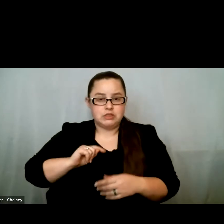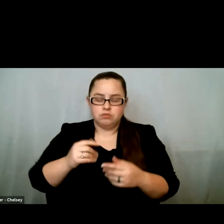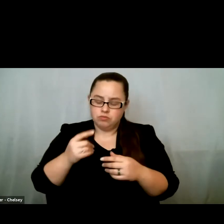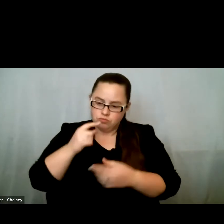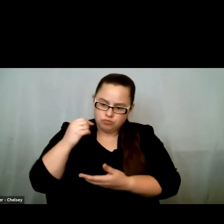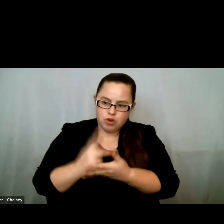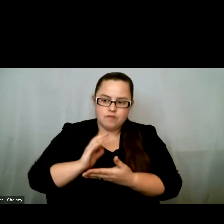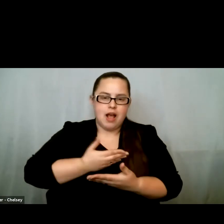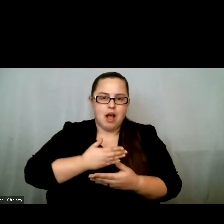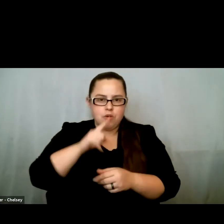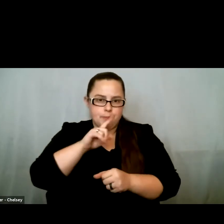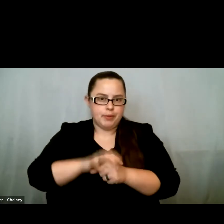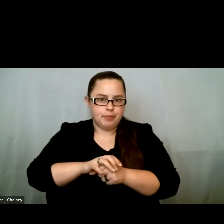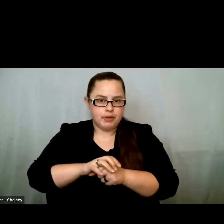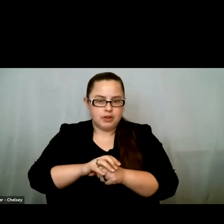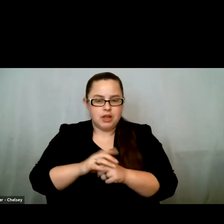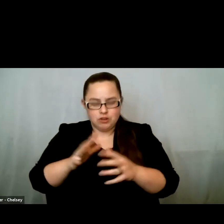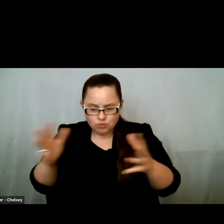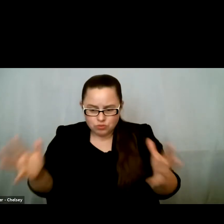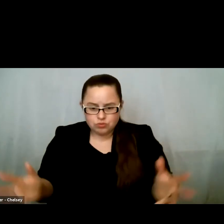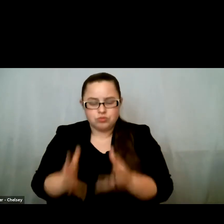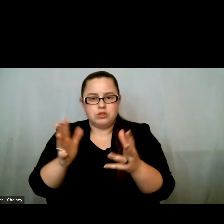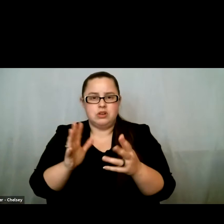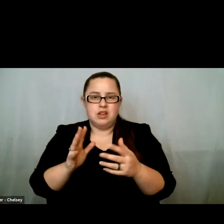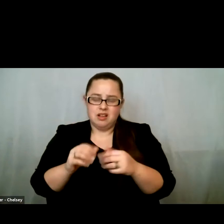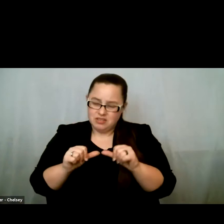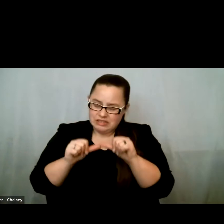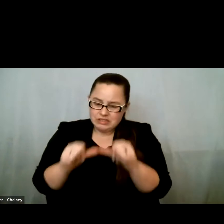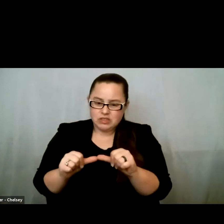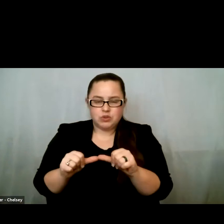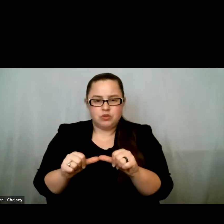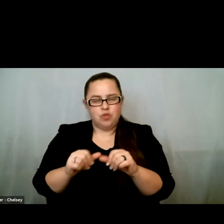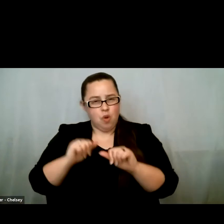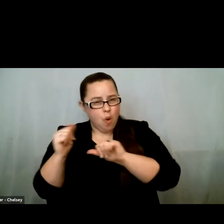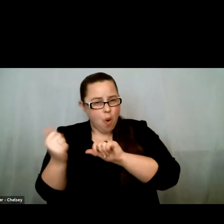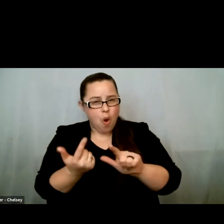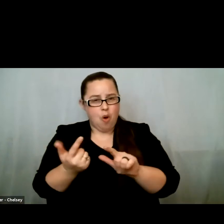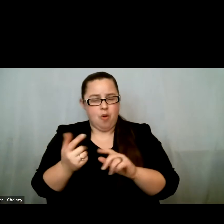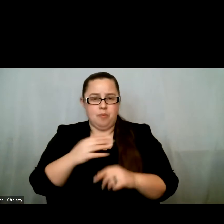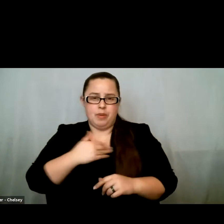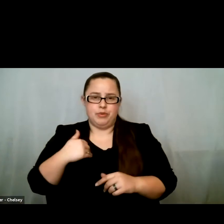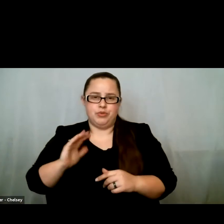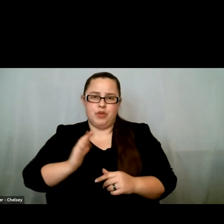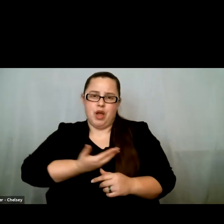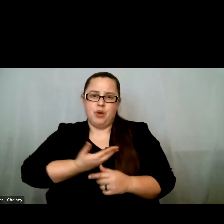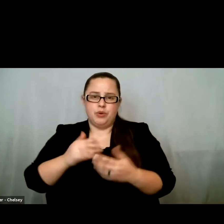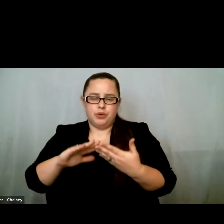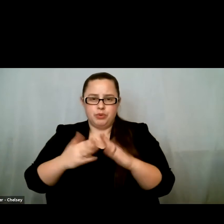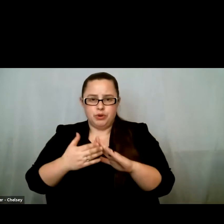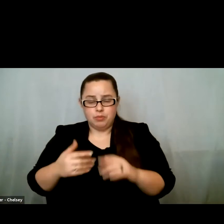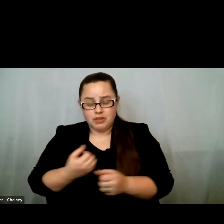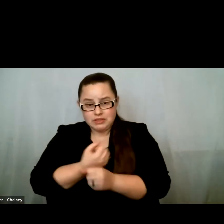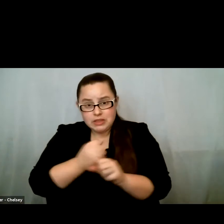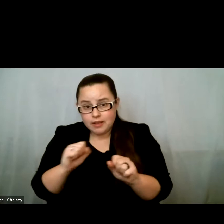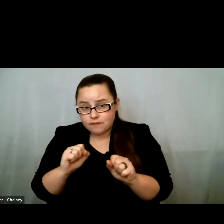which all members of our community feel safe and respected and valued and like they belong. And